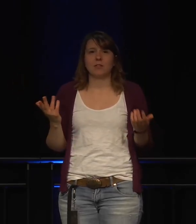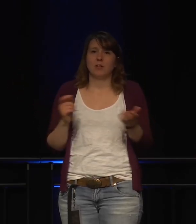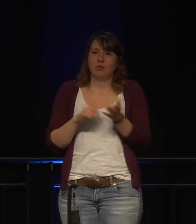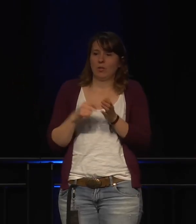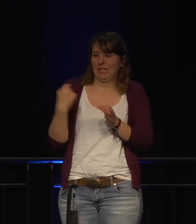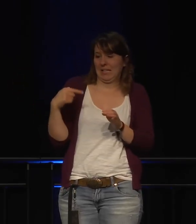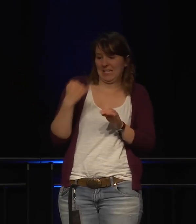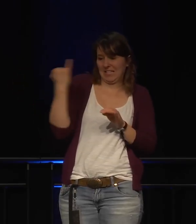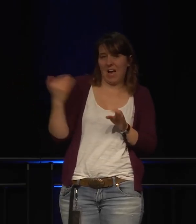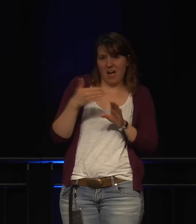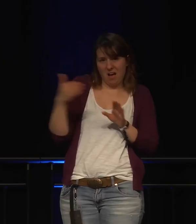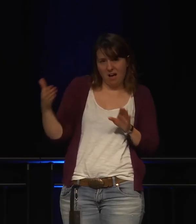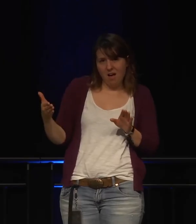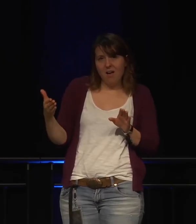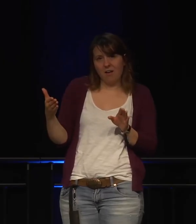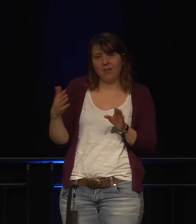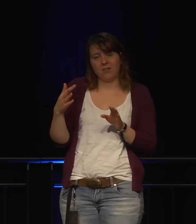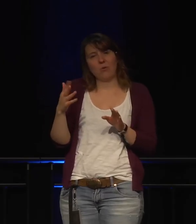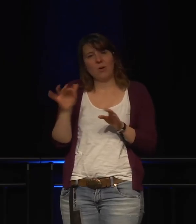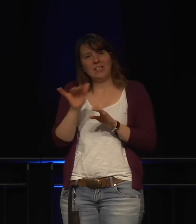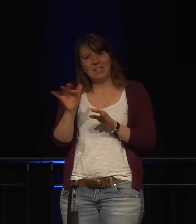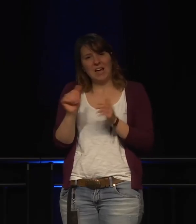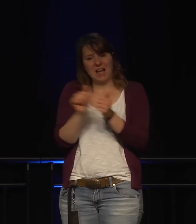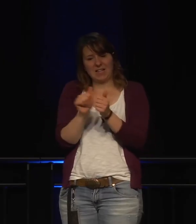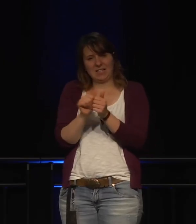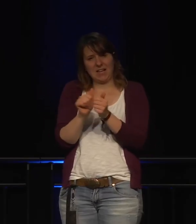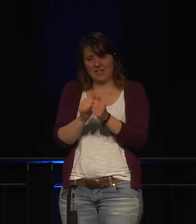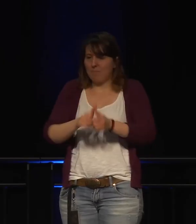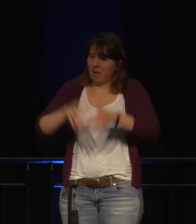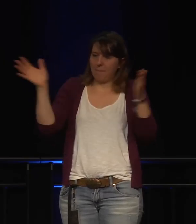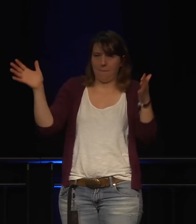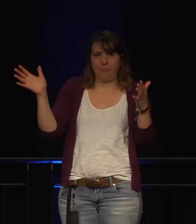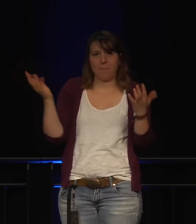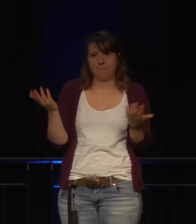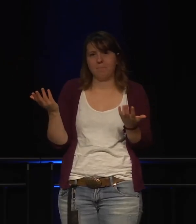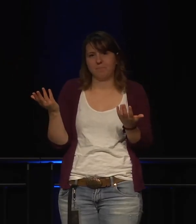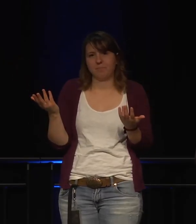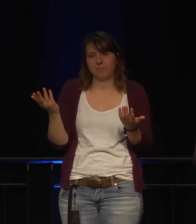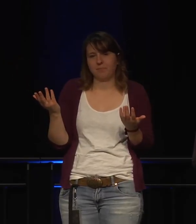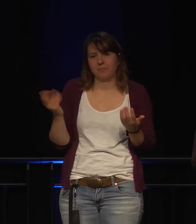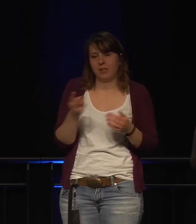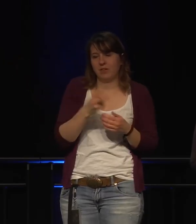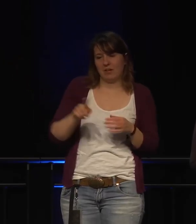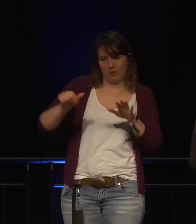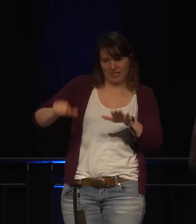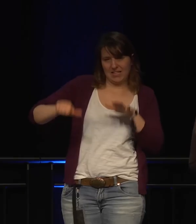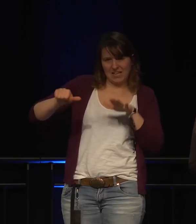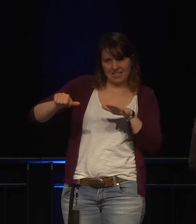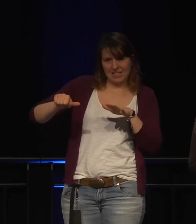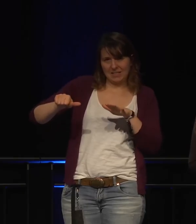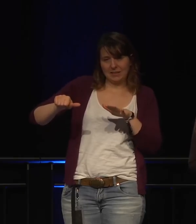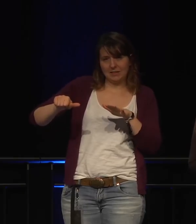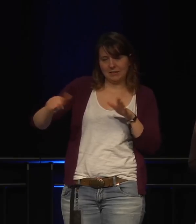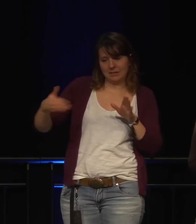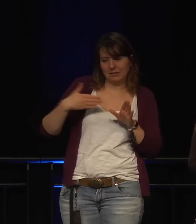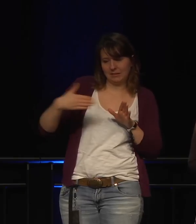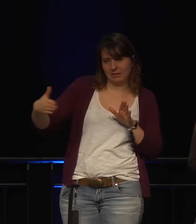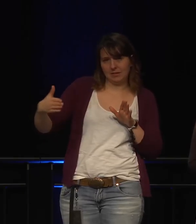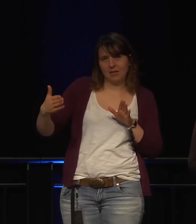a lot of people got those devices for Christmas. Actually, there was a big increase of